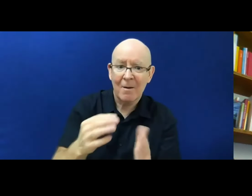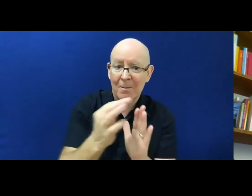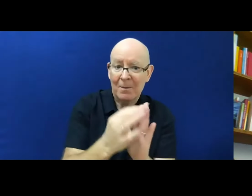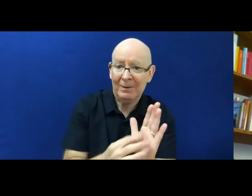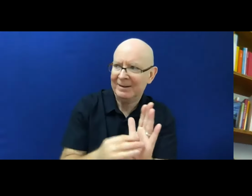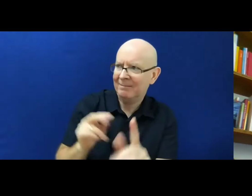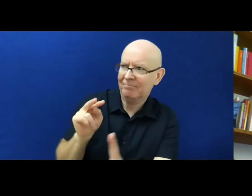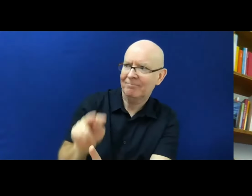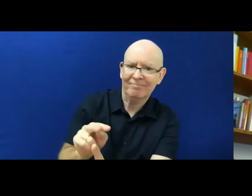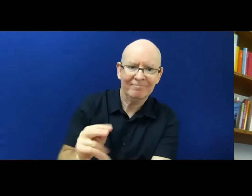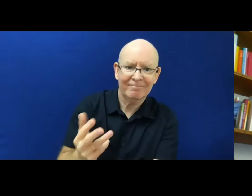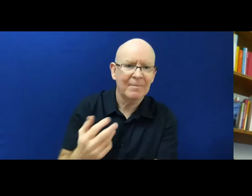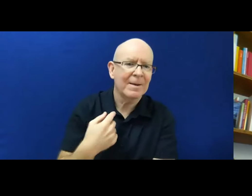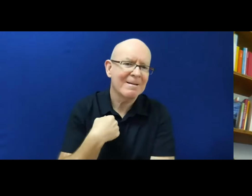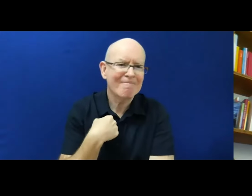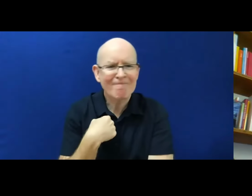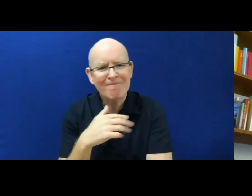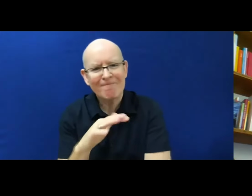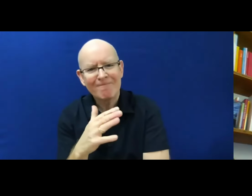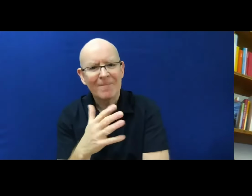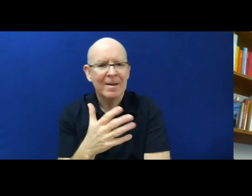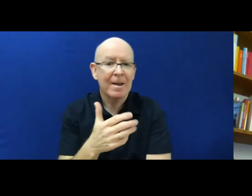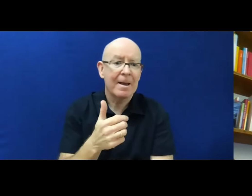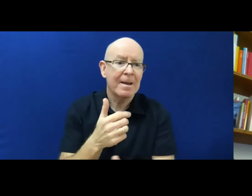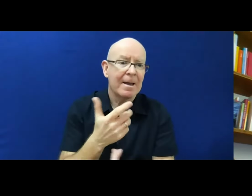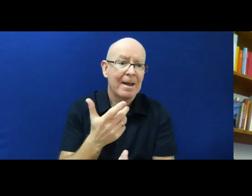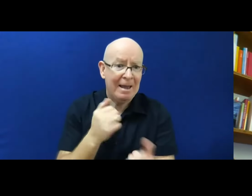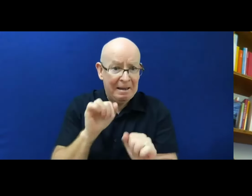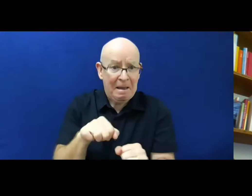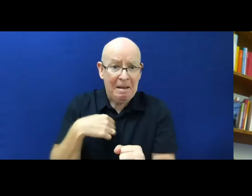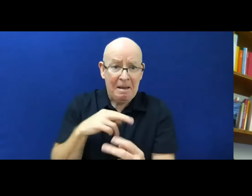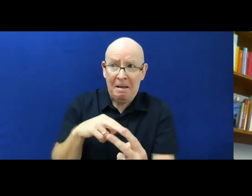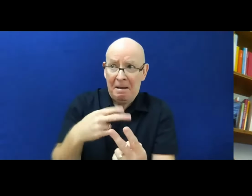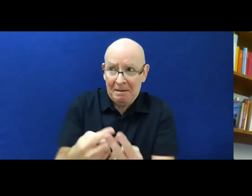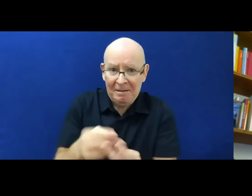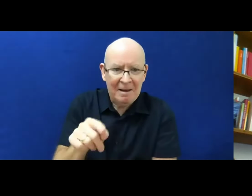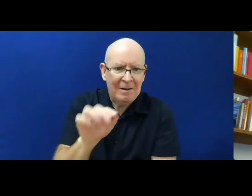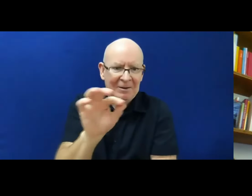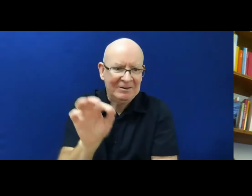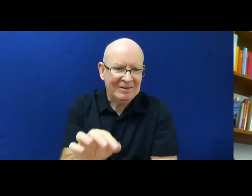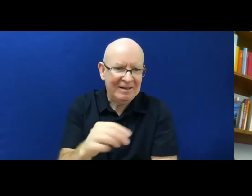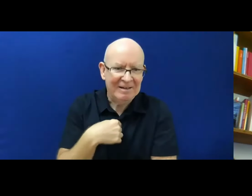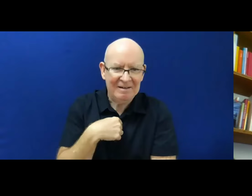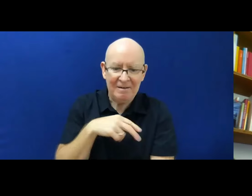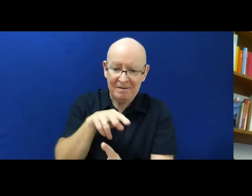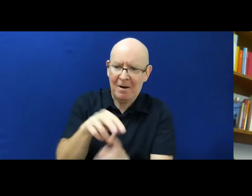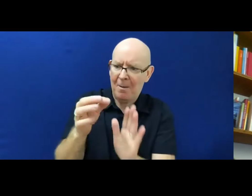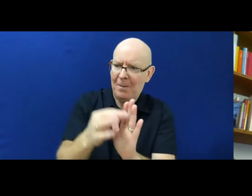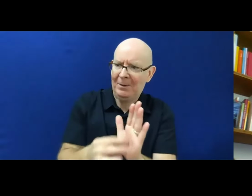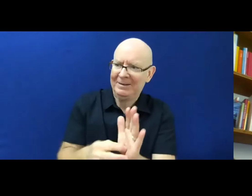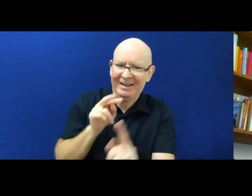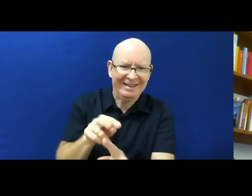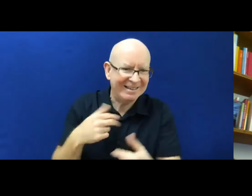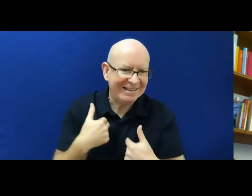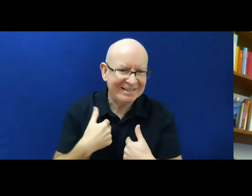because we have research projects, we need time to follow a clear project plan, because we are also, as researchers,